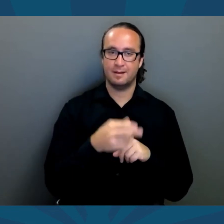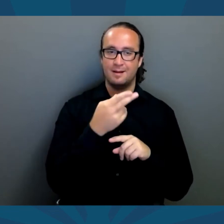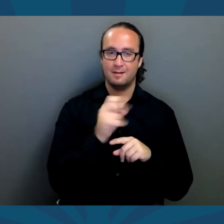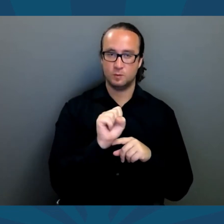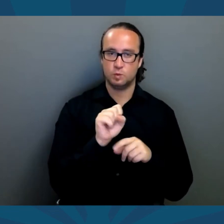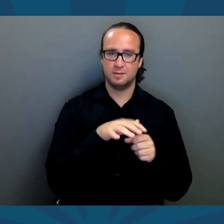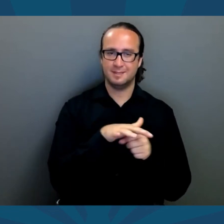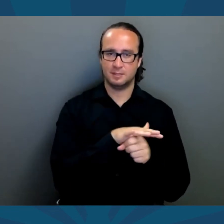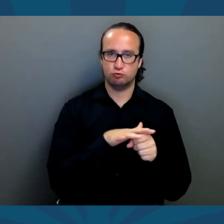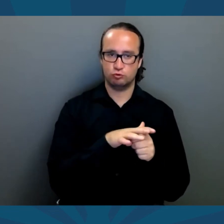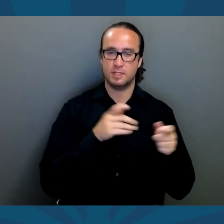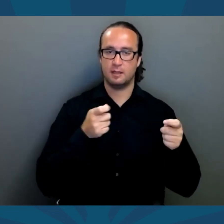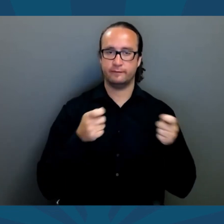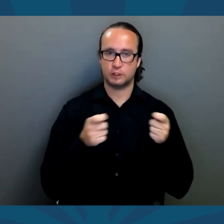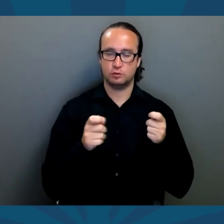Governing Board